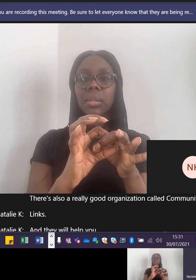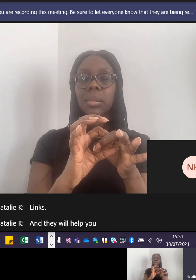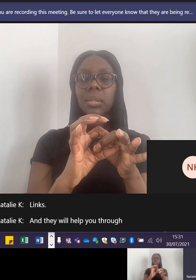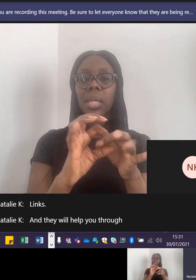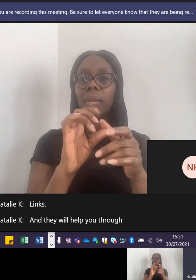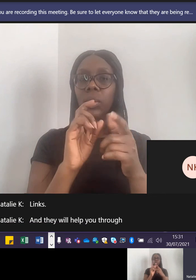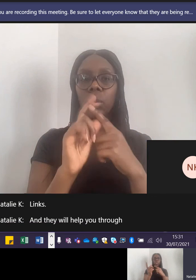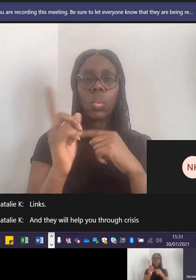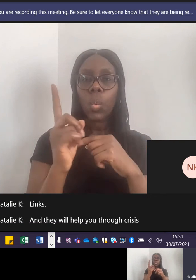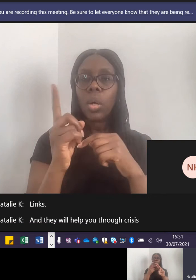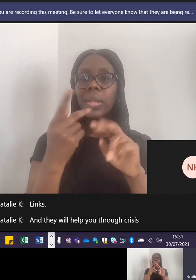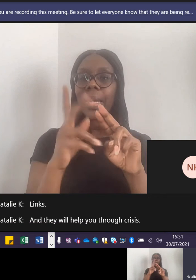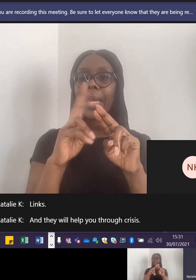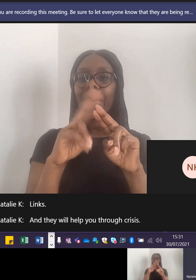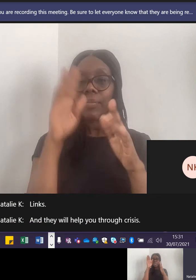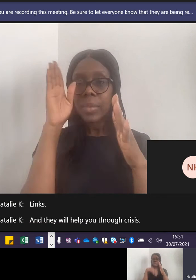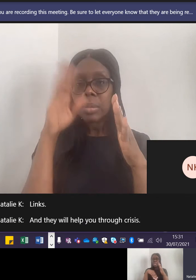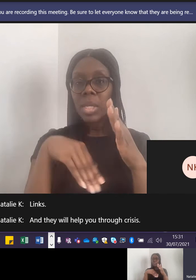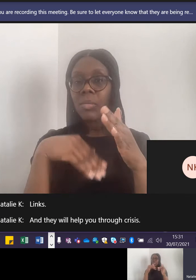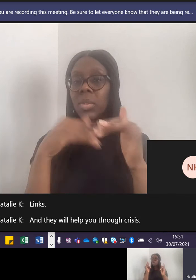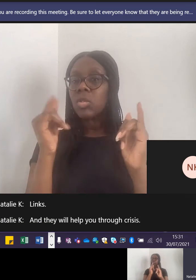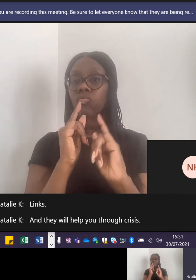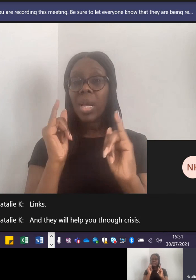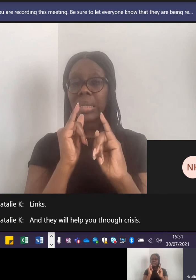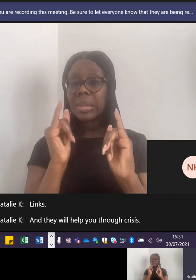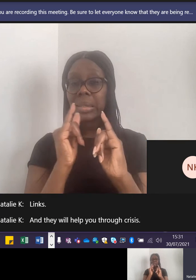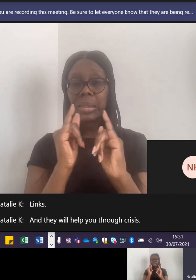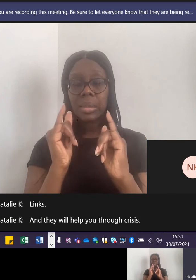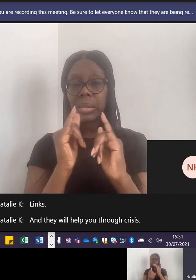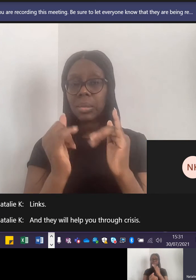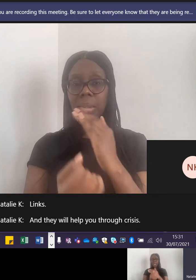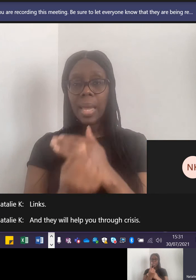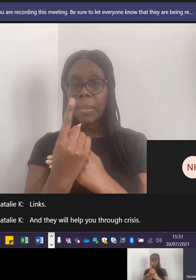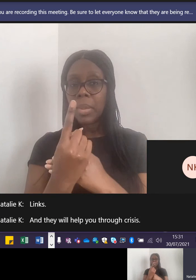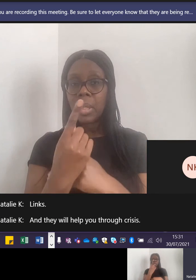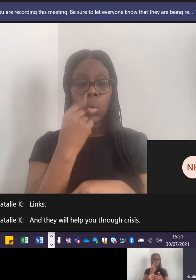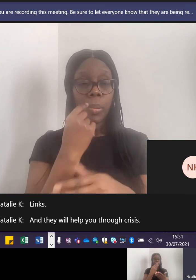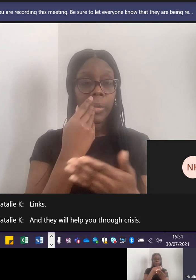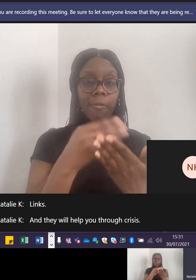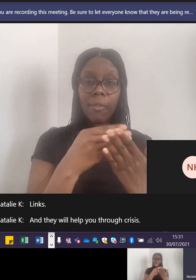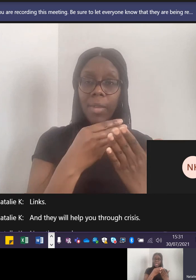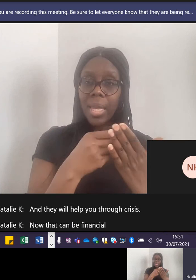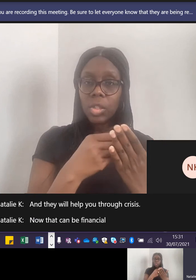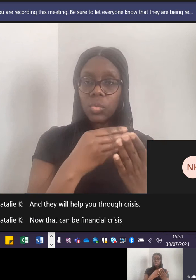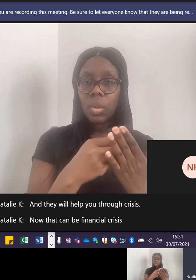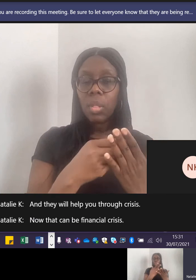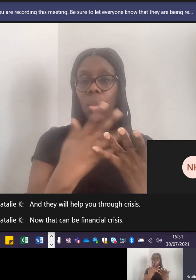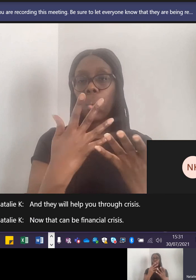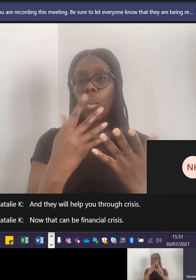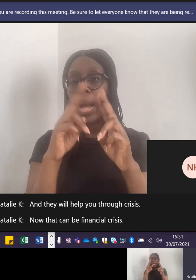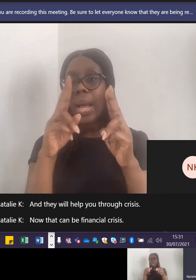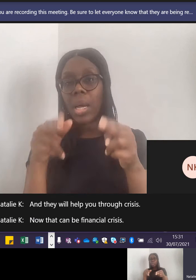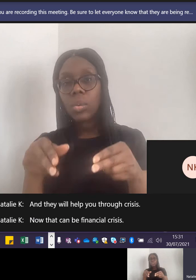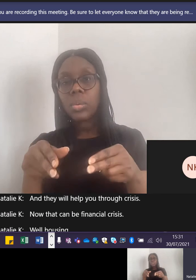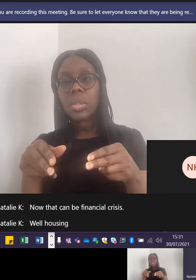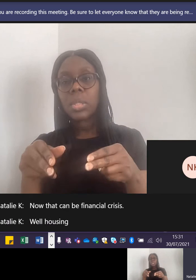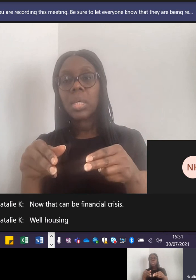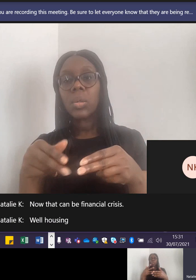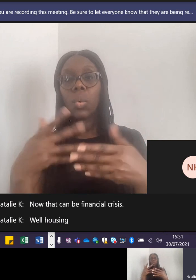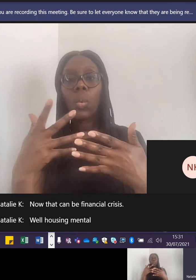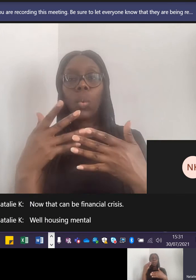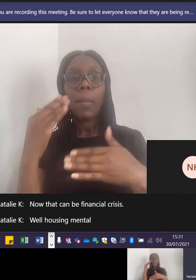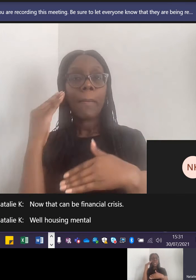through crisis. Now that can be financial crisis or housing,